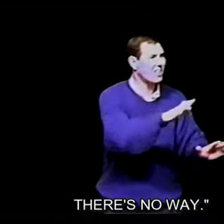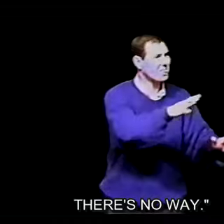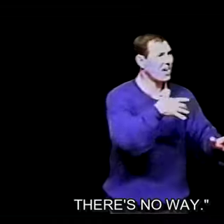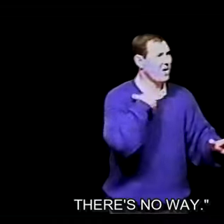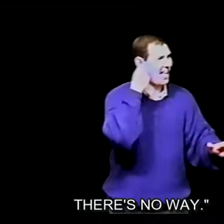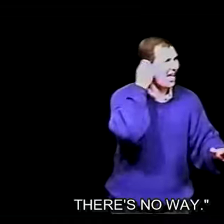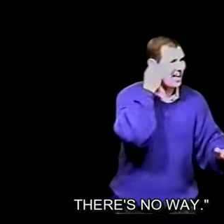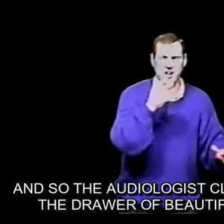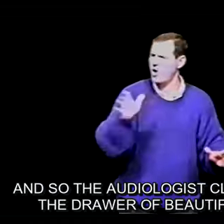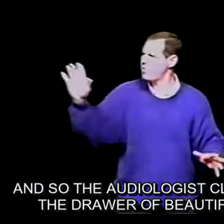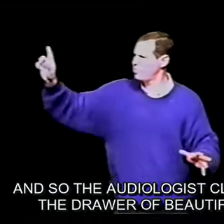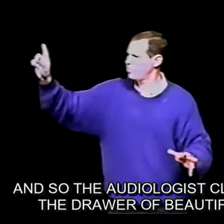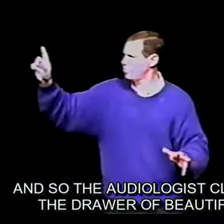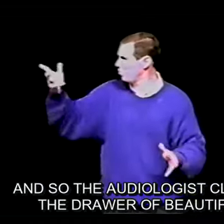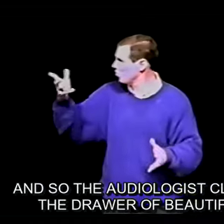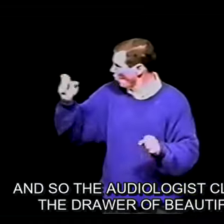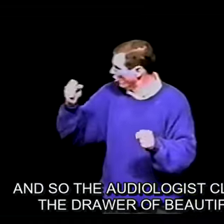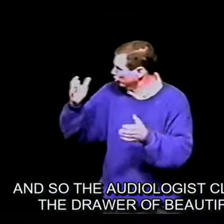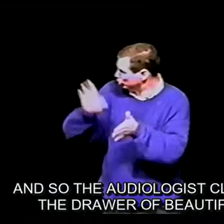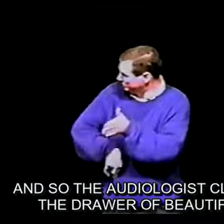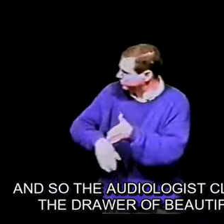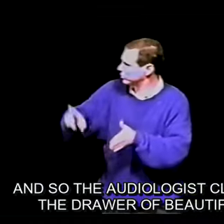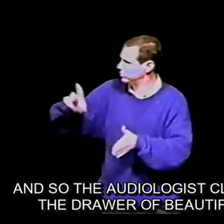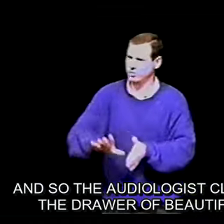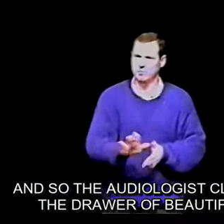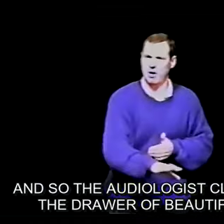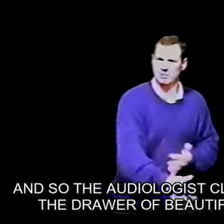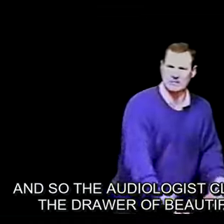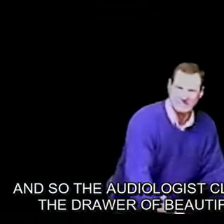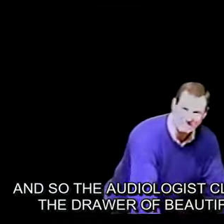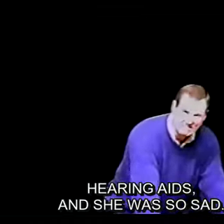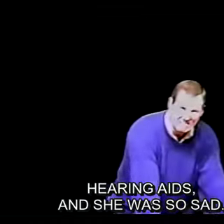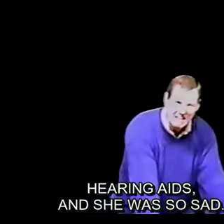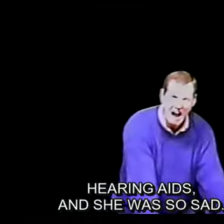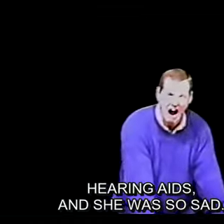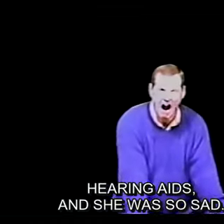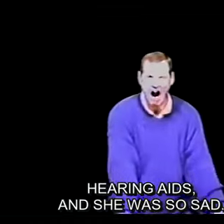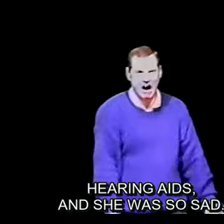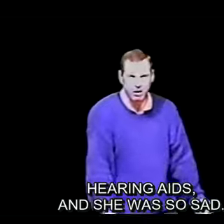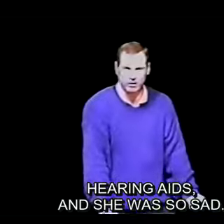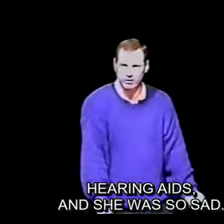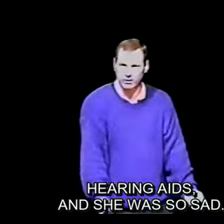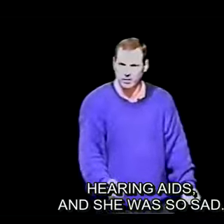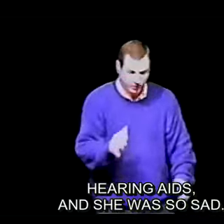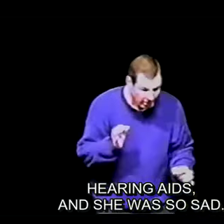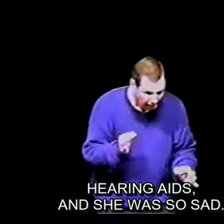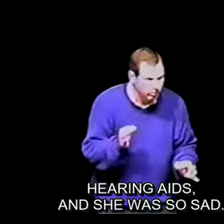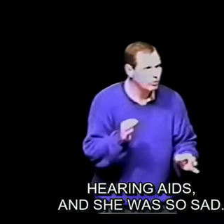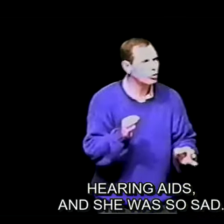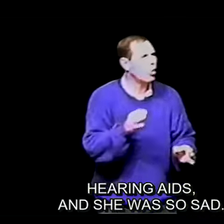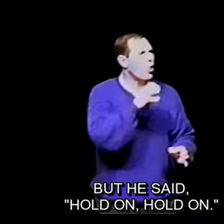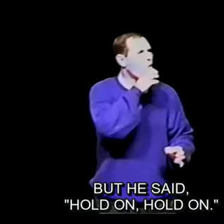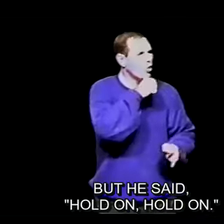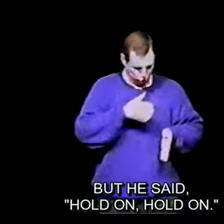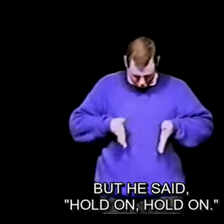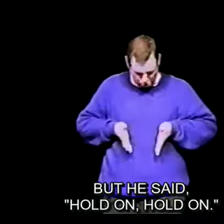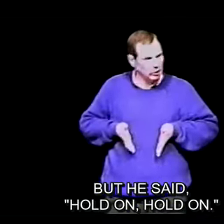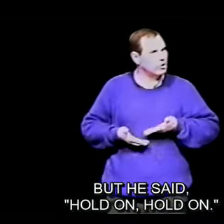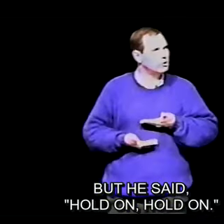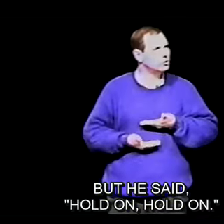audiologist closed the drawer of beautiful hearing aids, and she was so sad. But he said, hold on. And he opened a lower drawer that